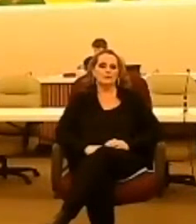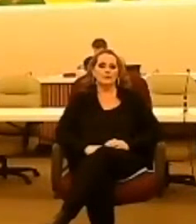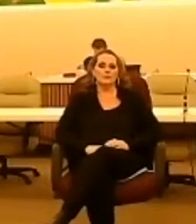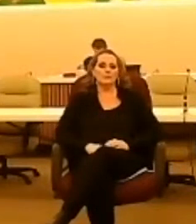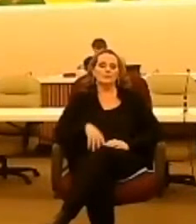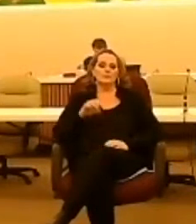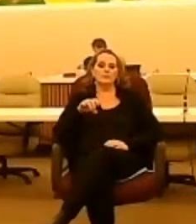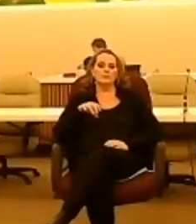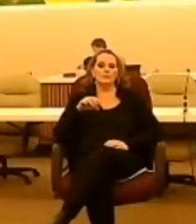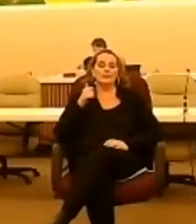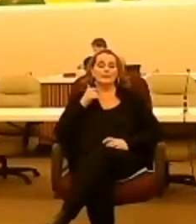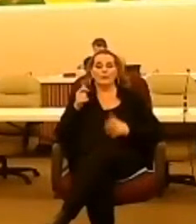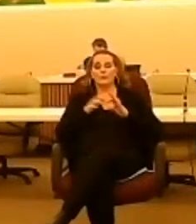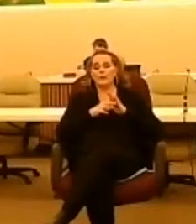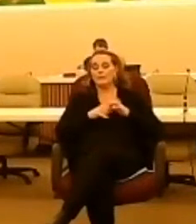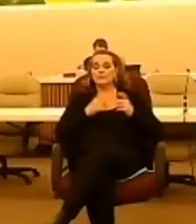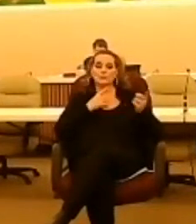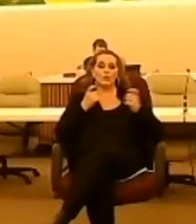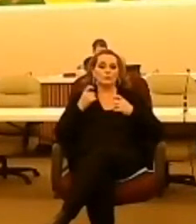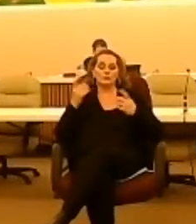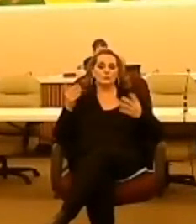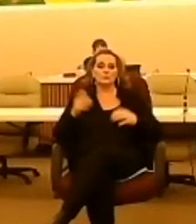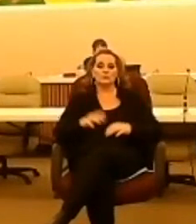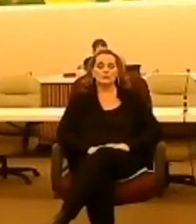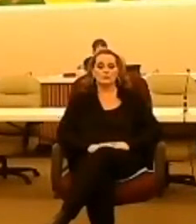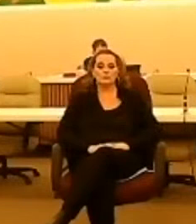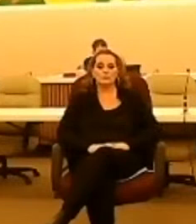Any other comments, questions?